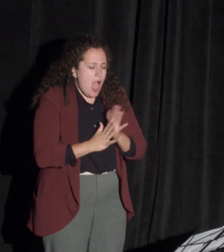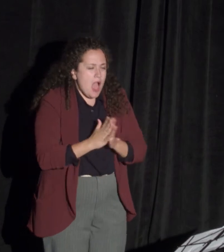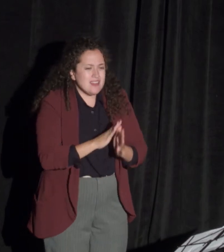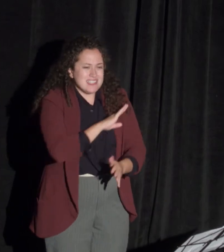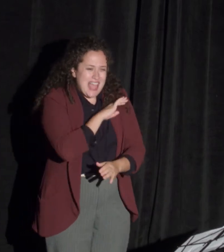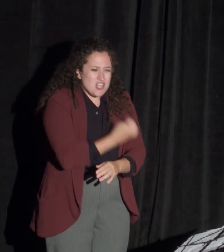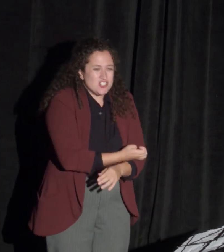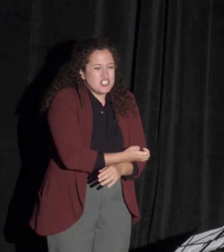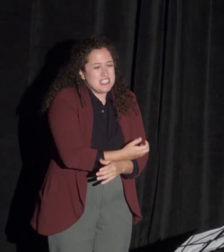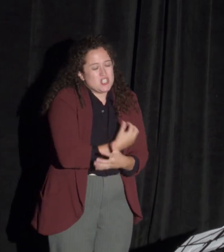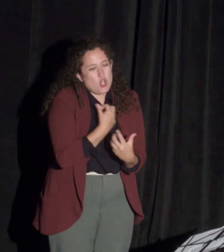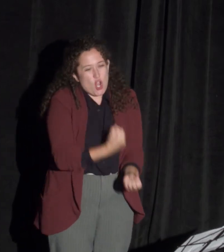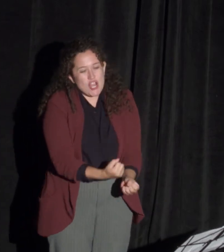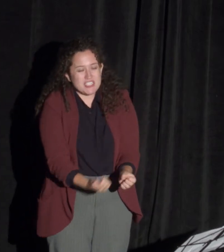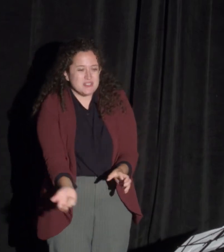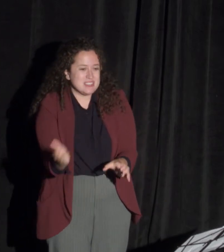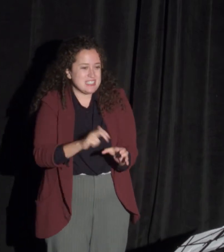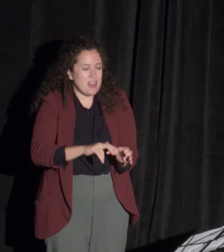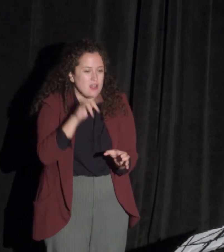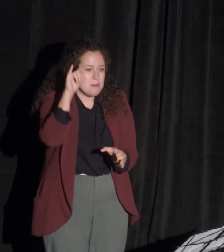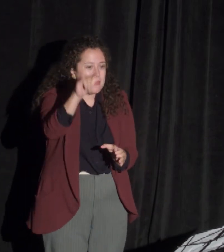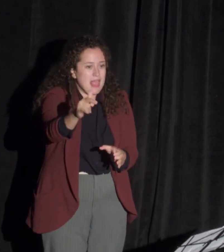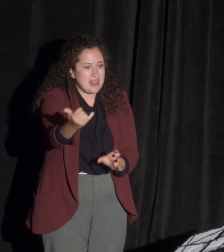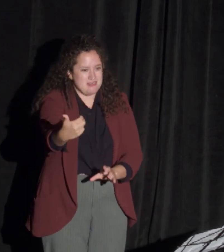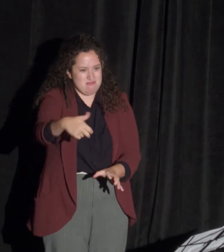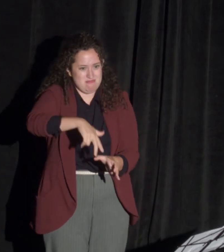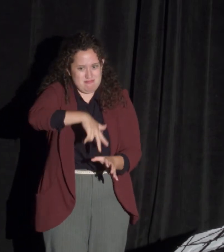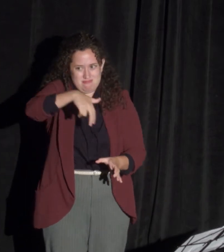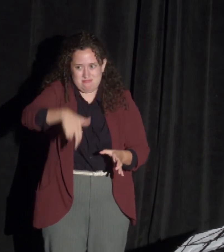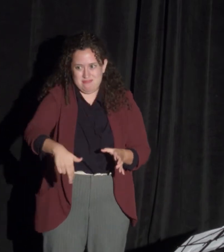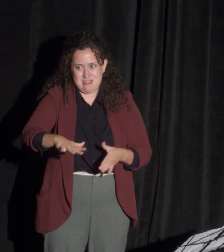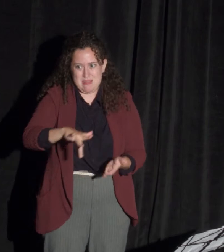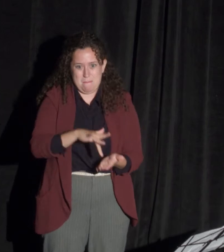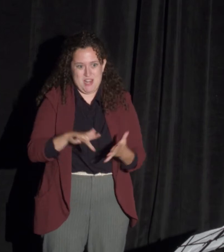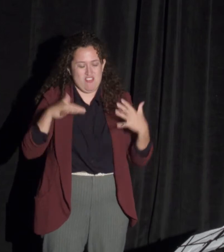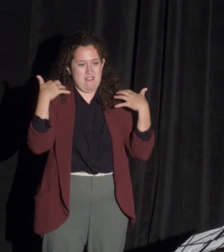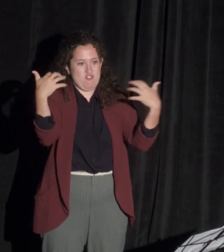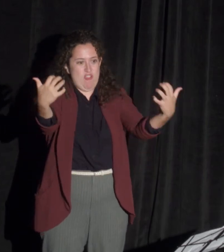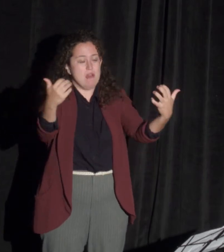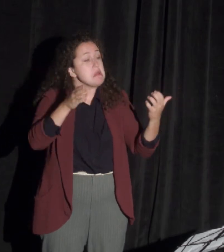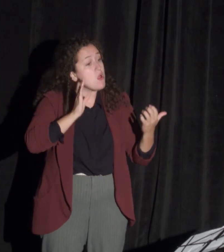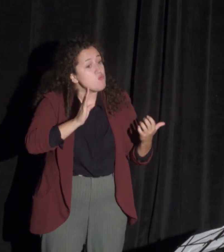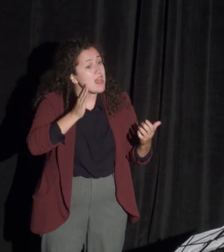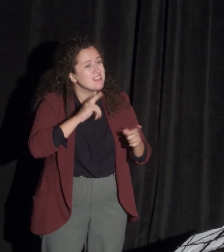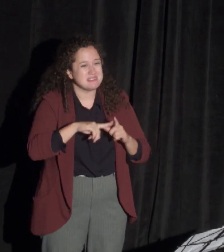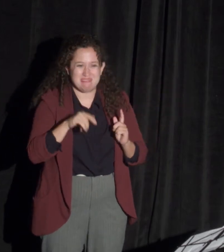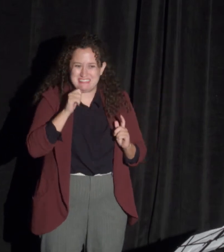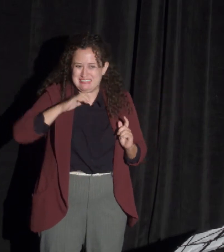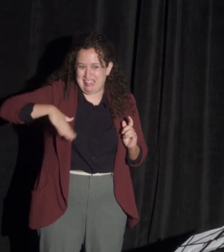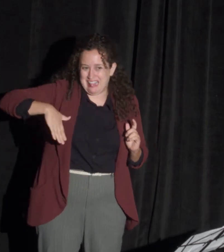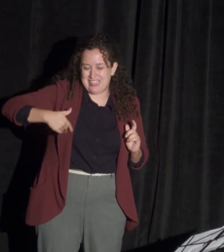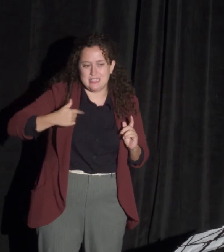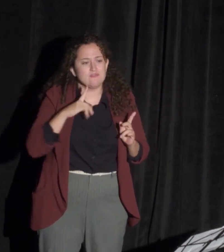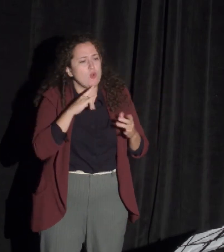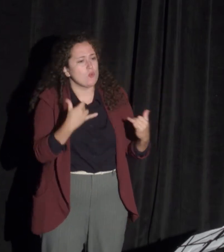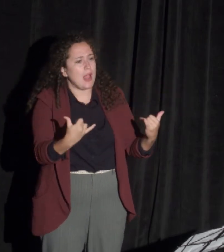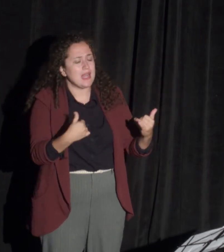on a plane and place myself in a crowd. I will, but not yet. For the moment, I'm tired. I'm